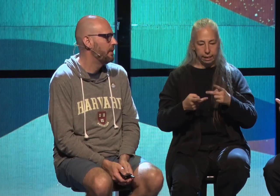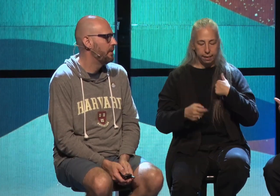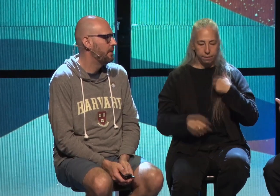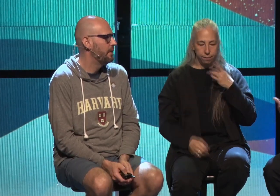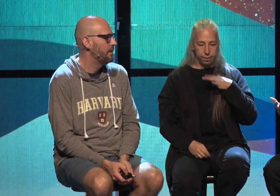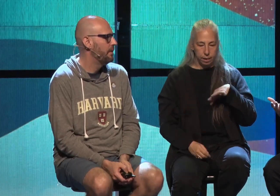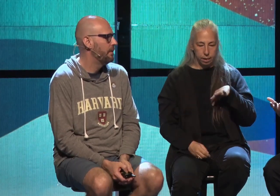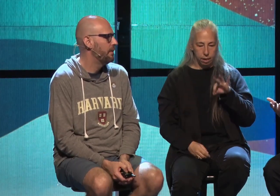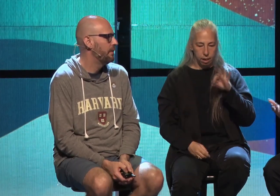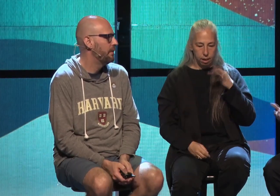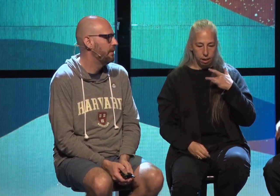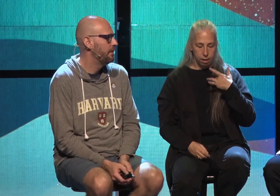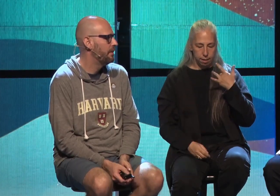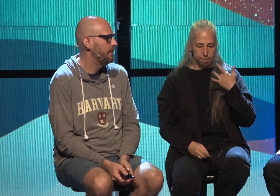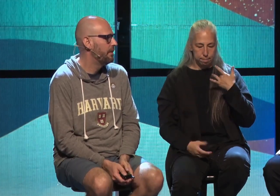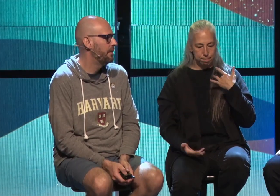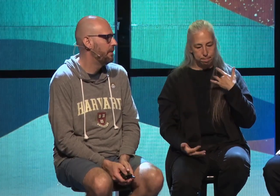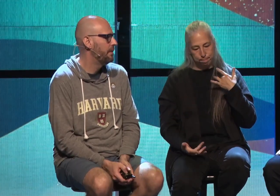I don't know if